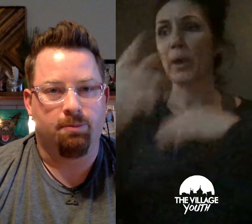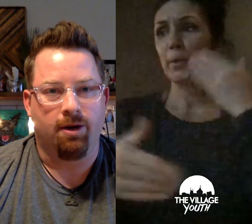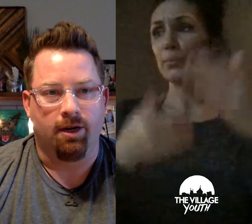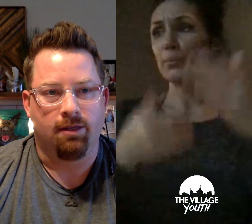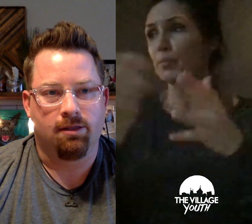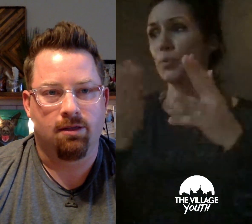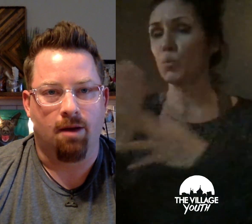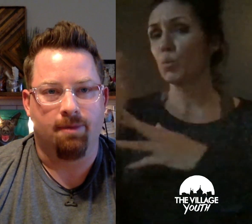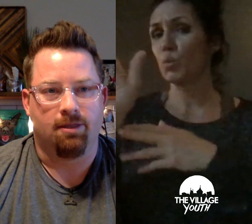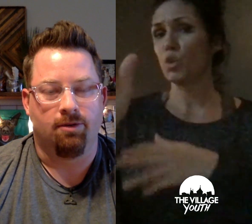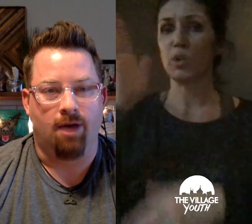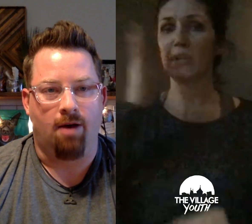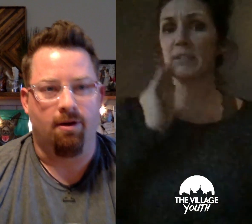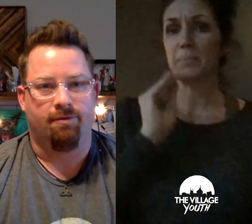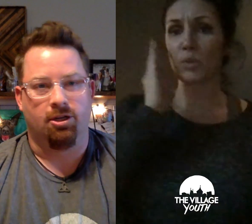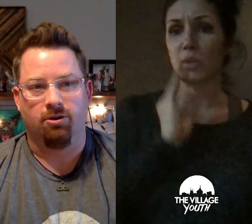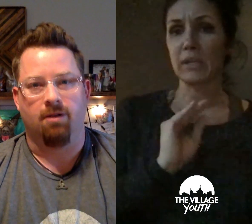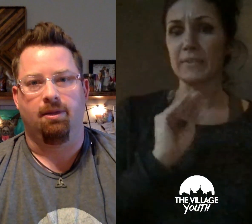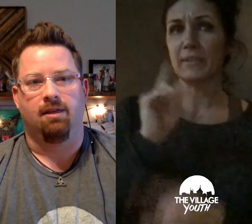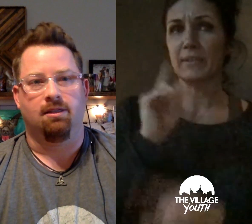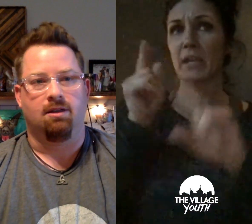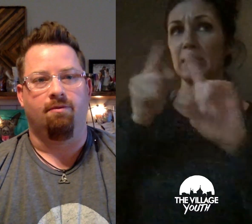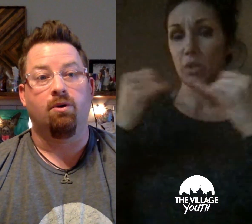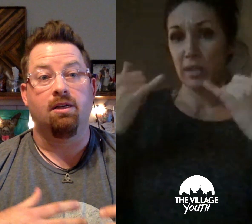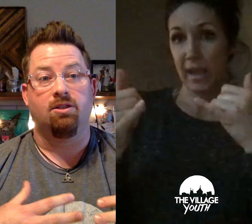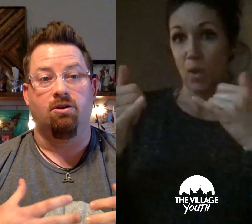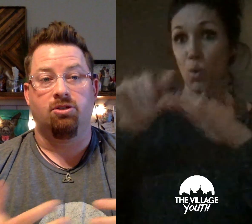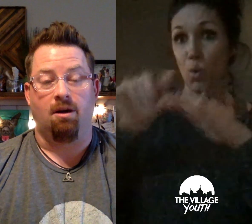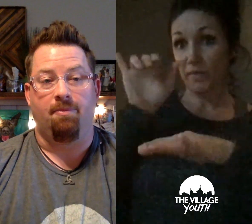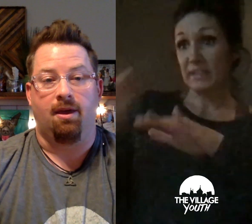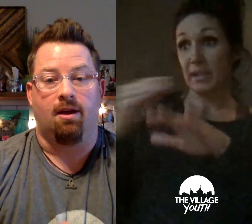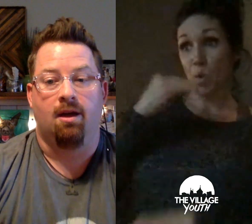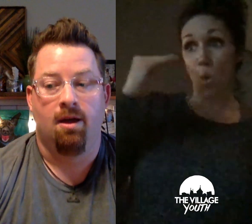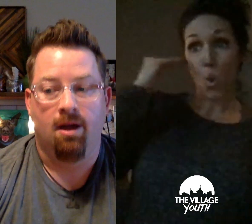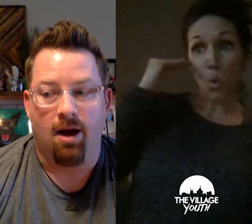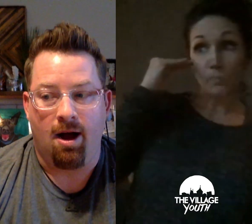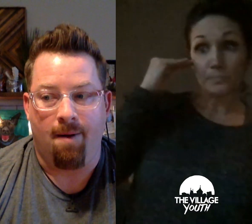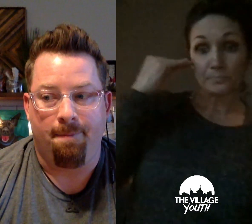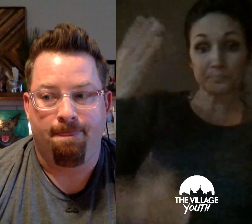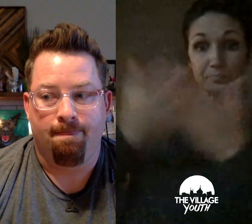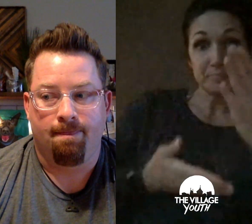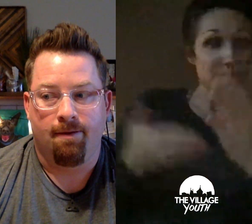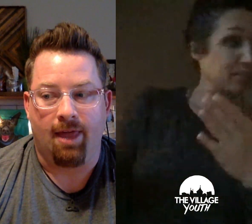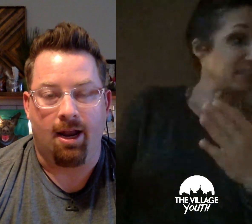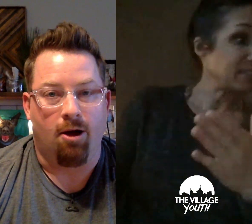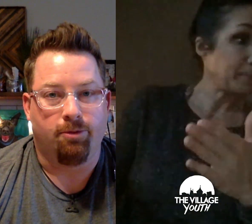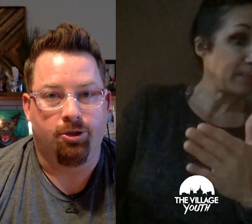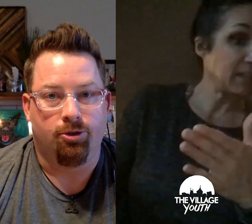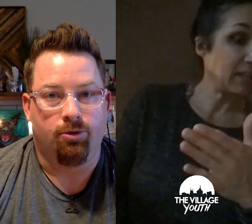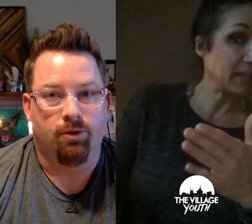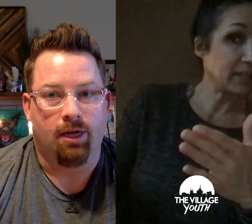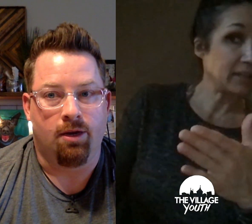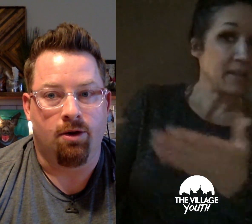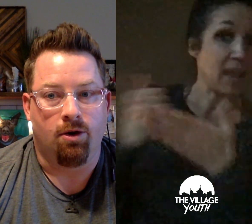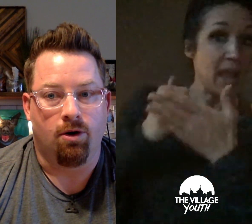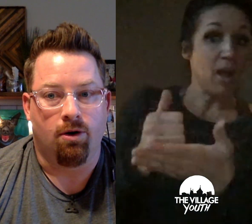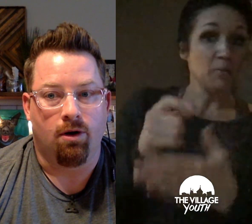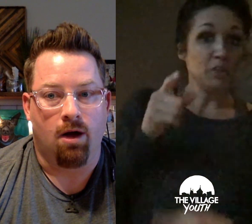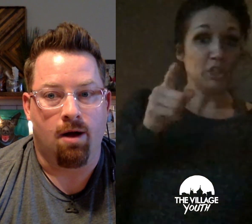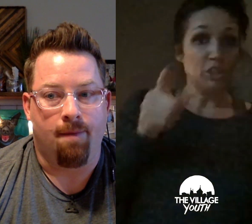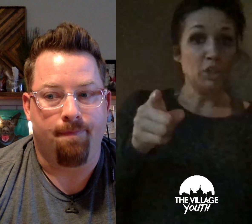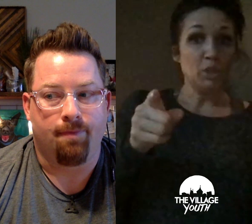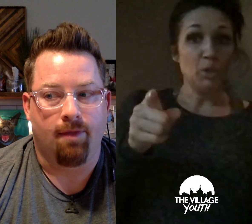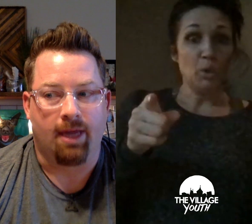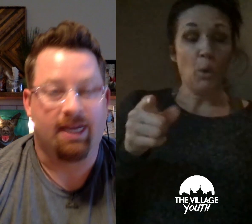your experience up until now of sheltering in place and stuff, was there something that helped you in